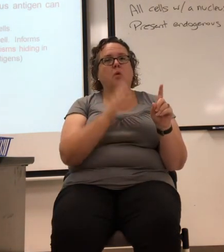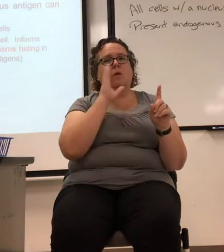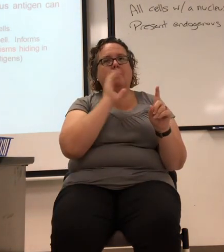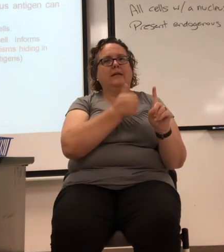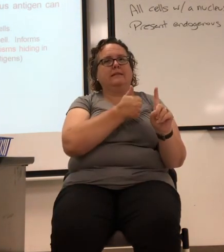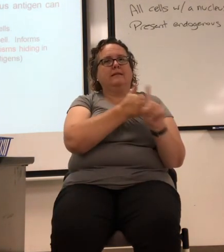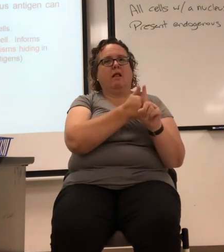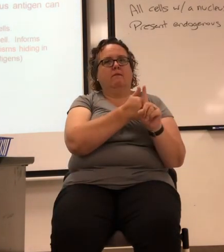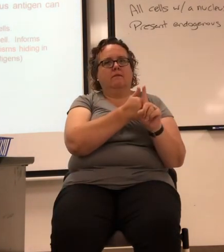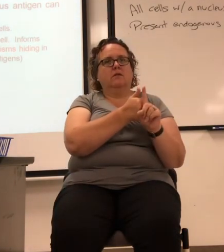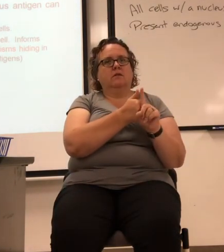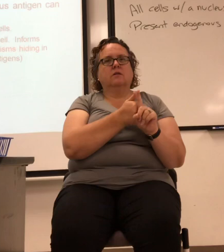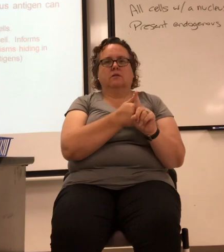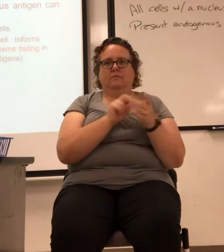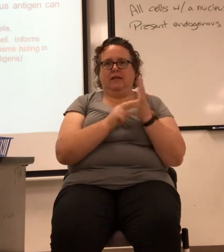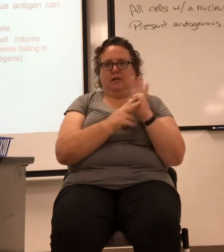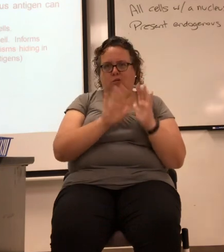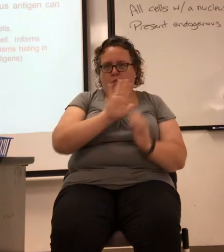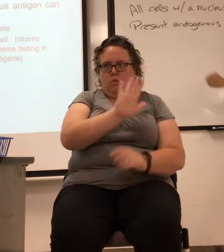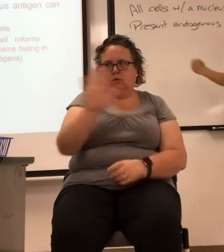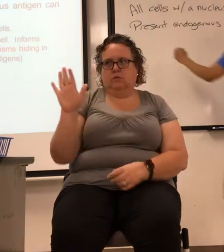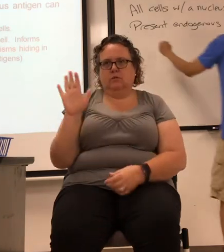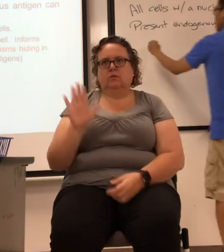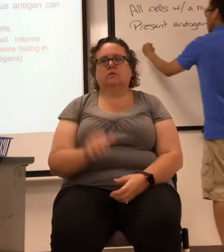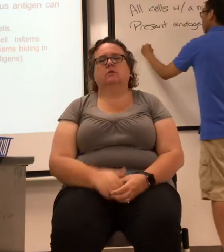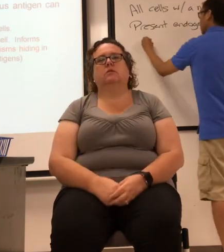self-antigen, your antigen.